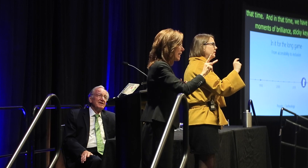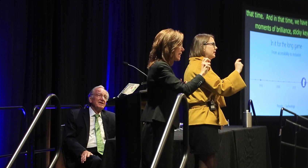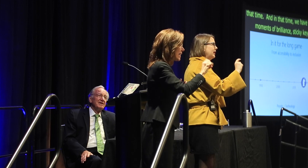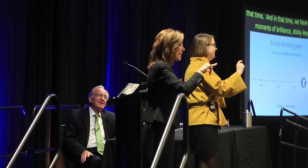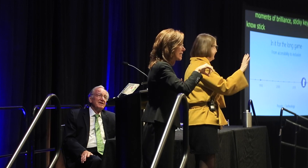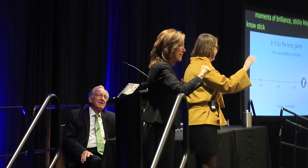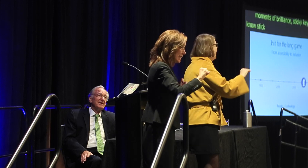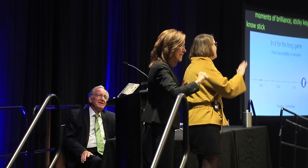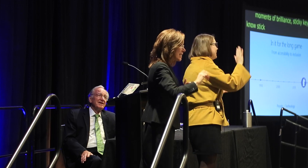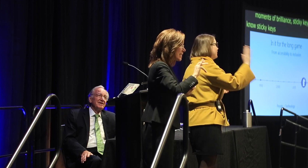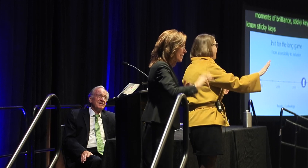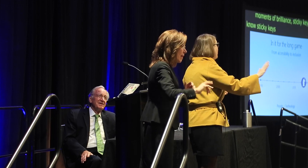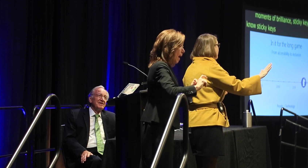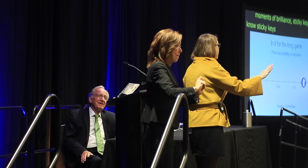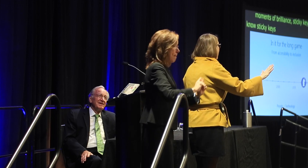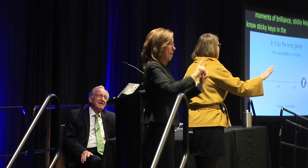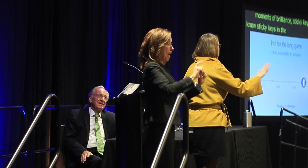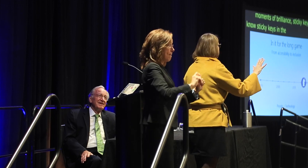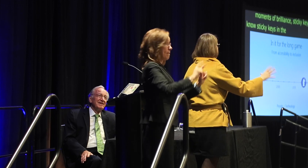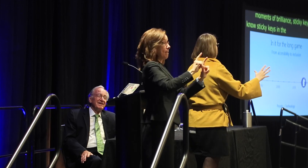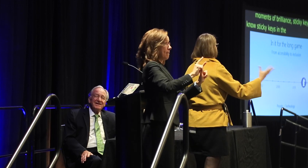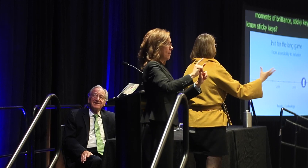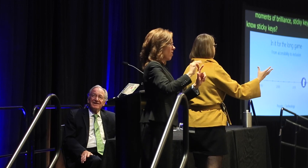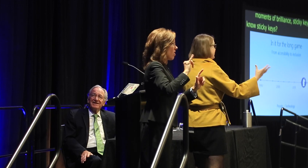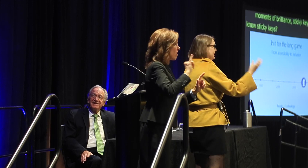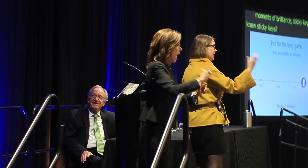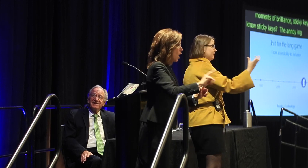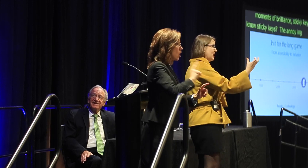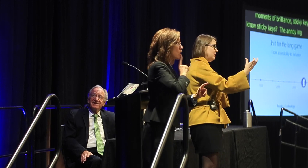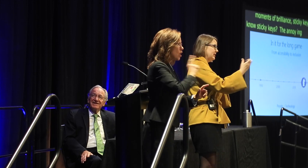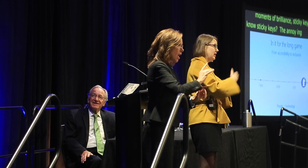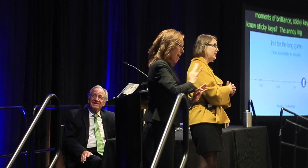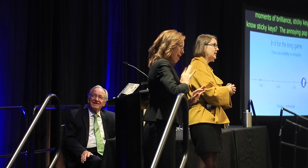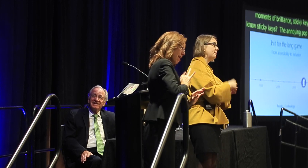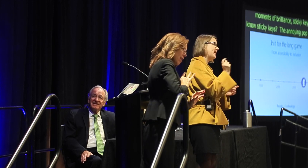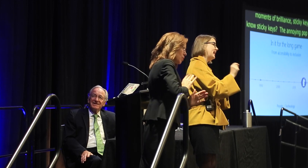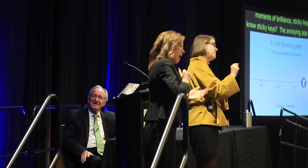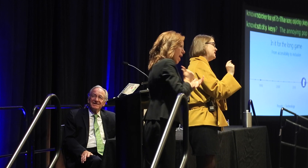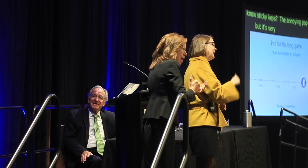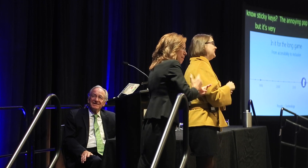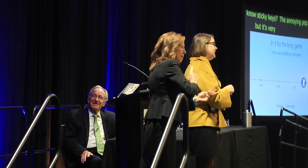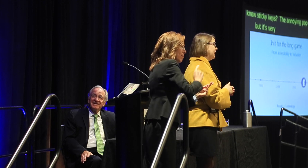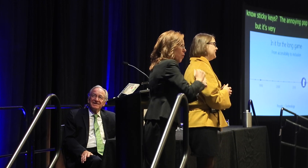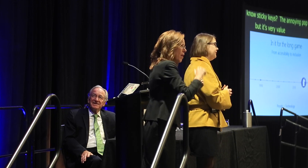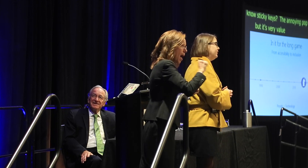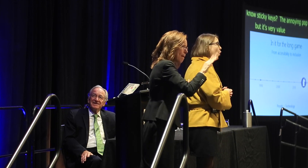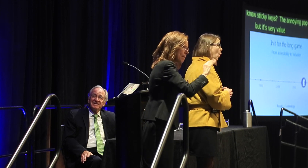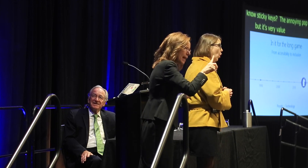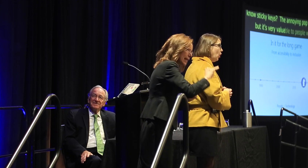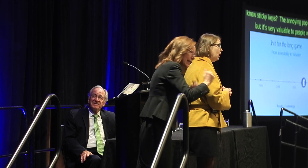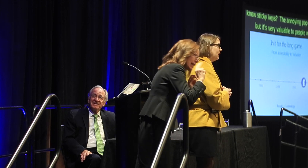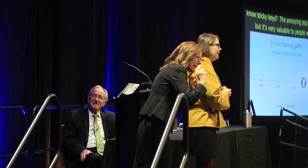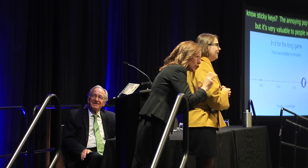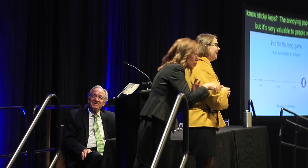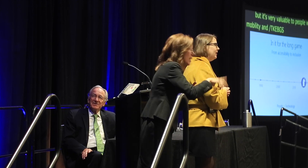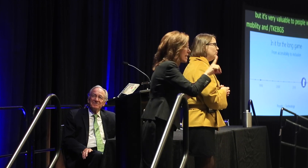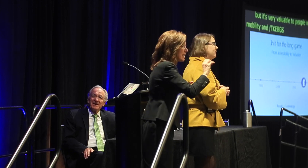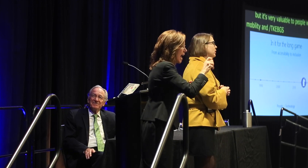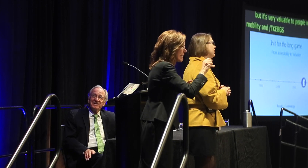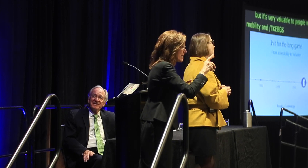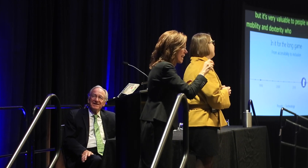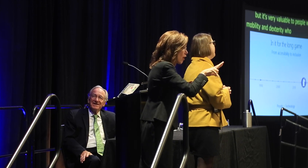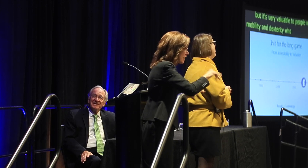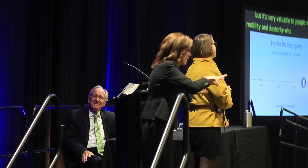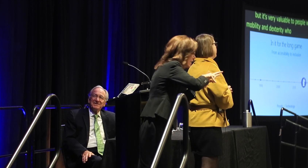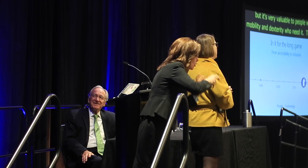pop-up. But it's very, very valuable to people with mobility and dexterity who need it. But that came in 1994.